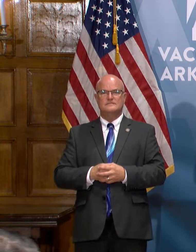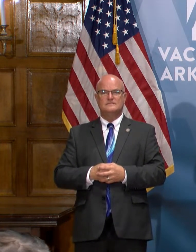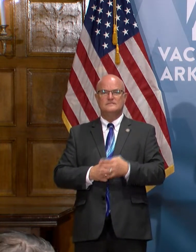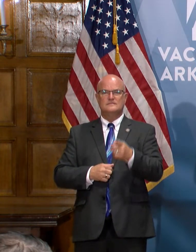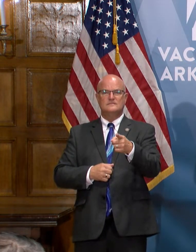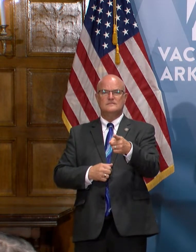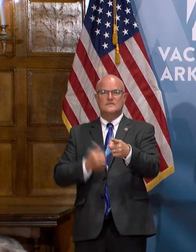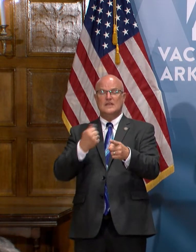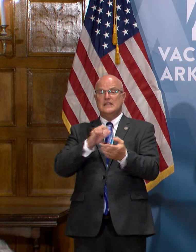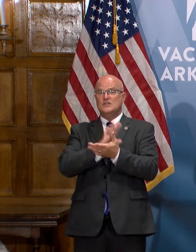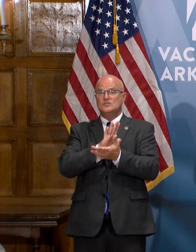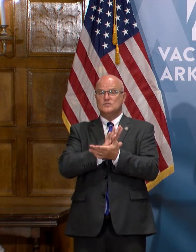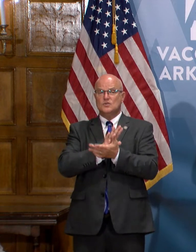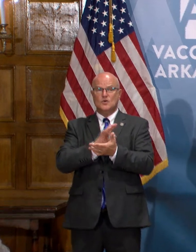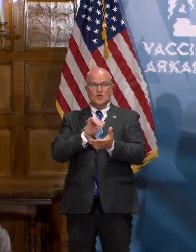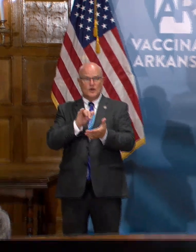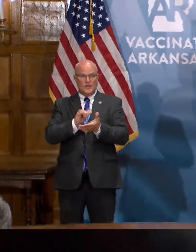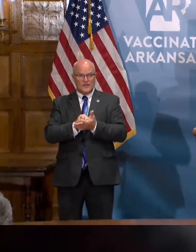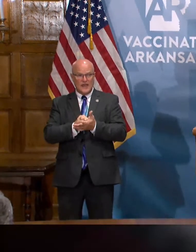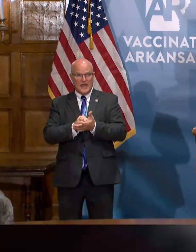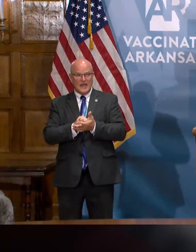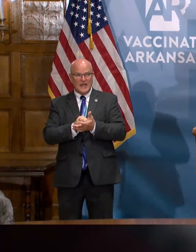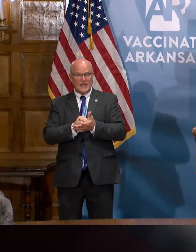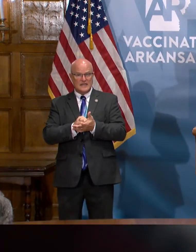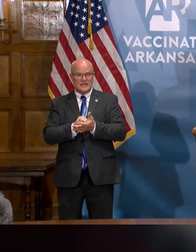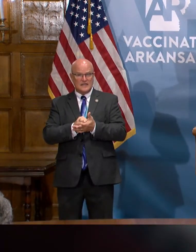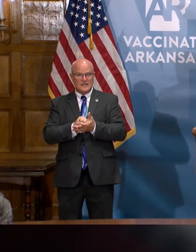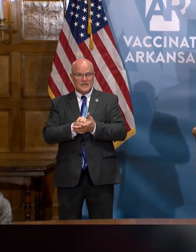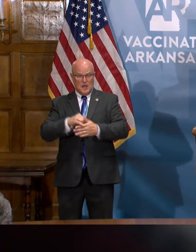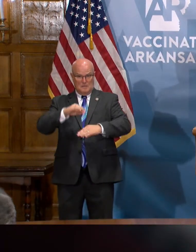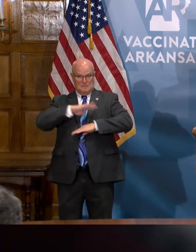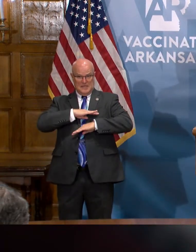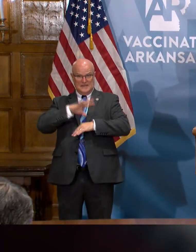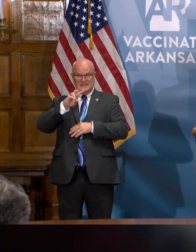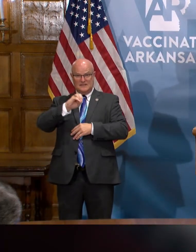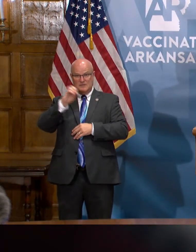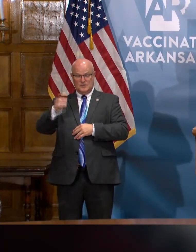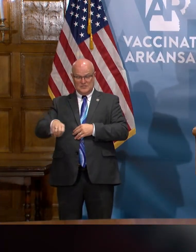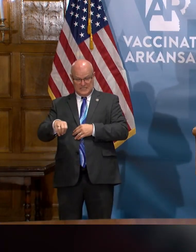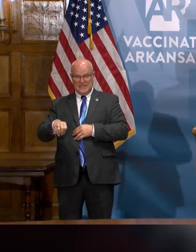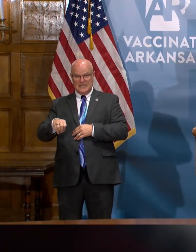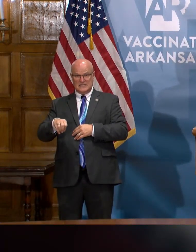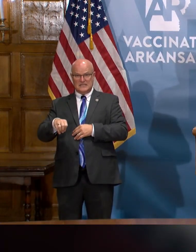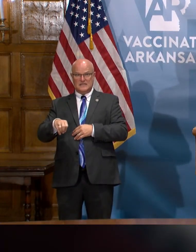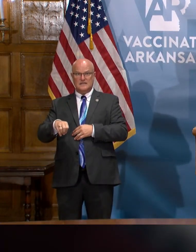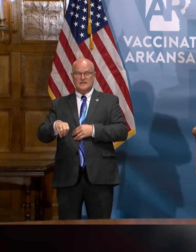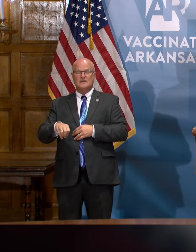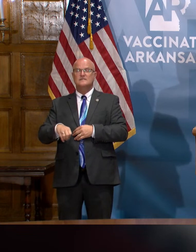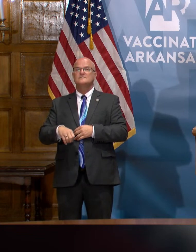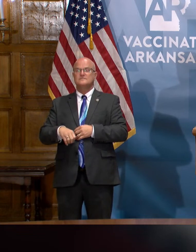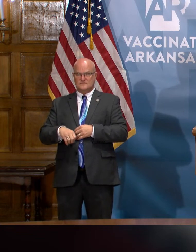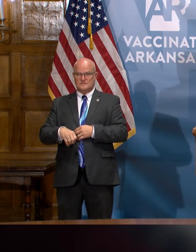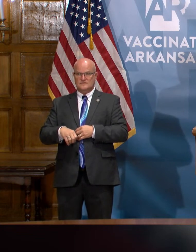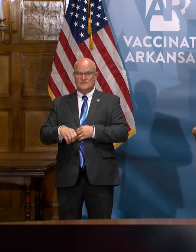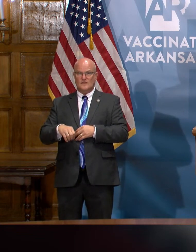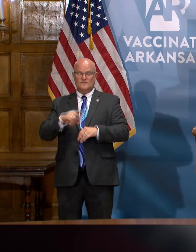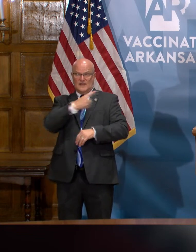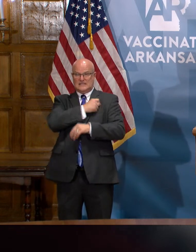Are there any schools that did meet the 70% vaccination requirement? There has been